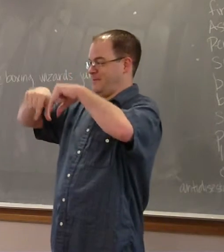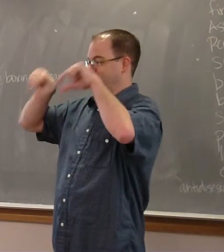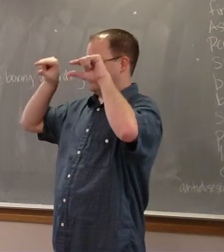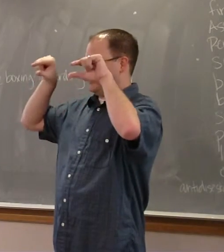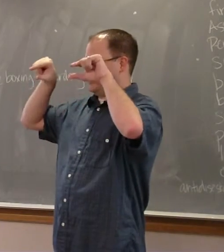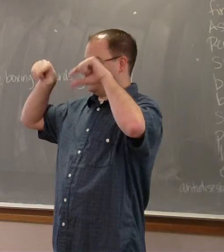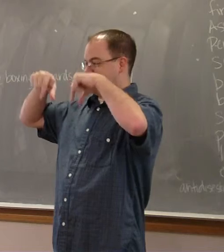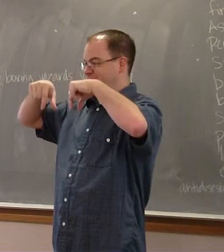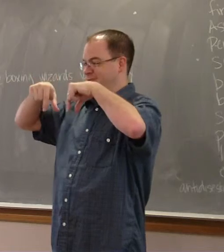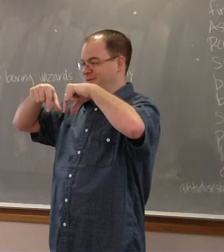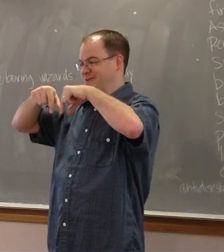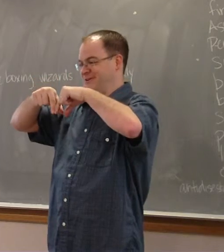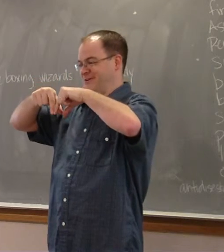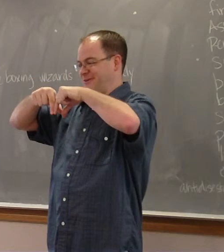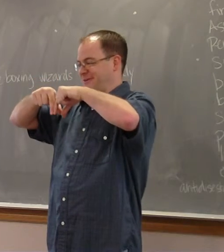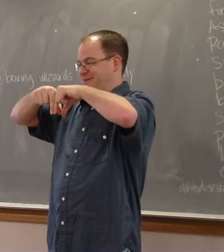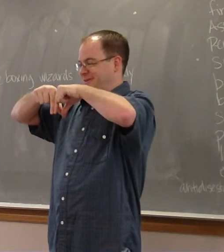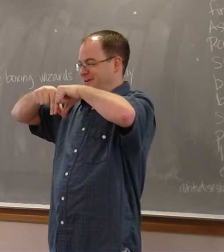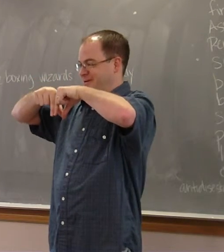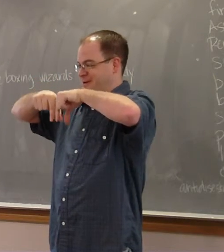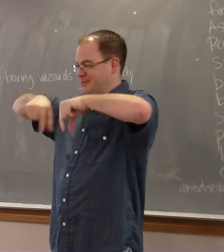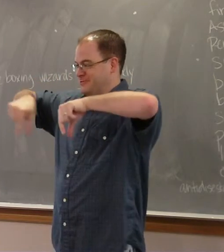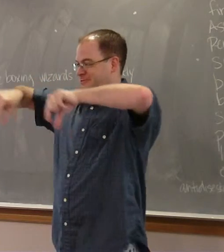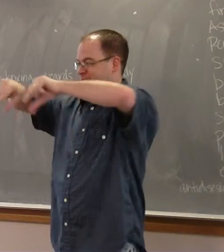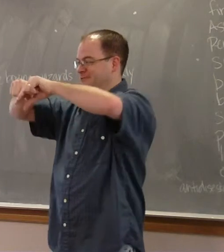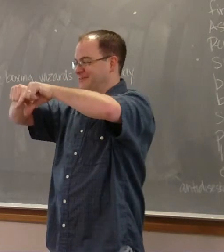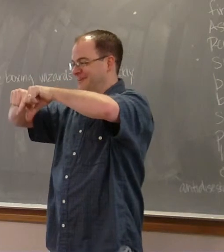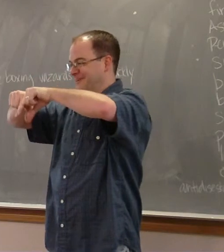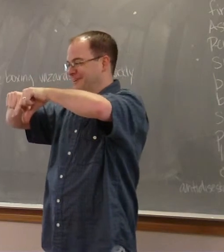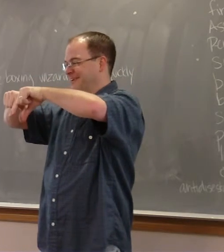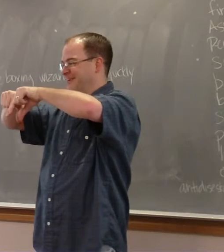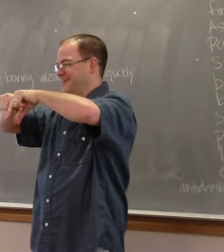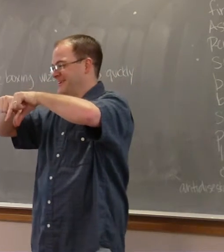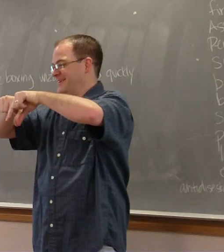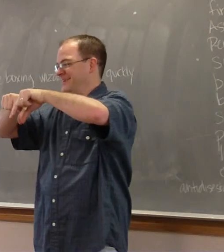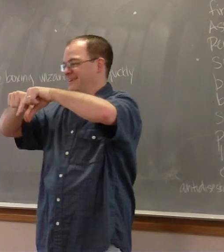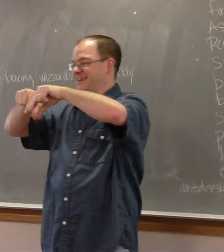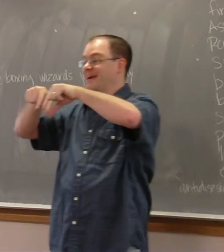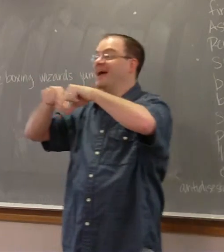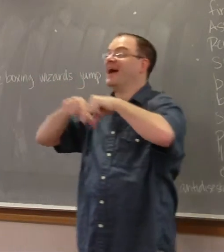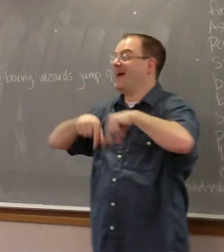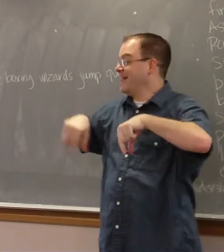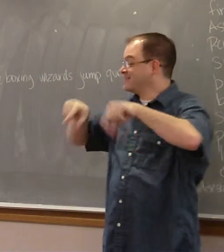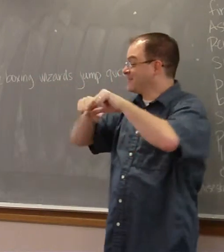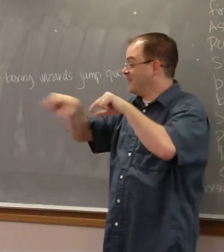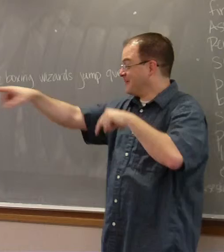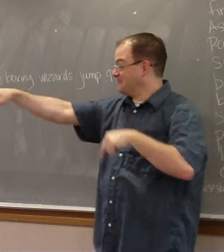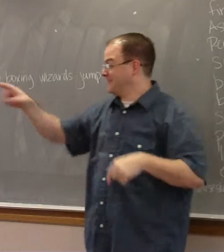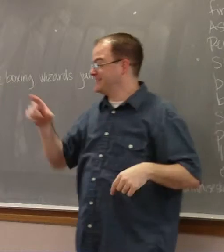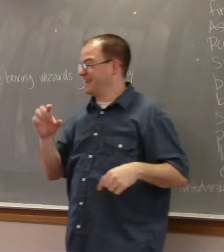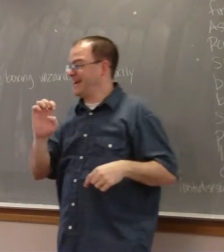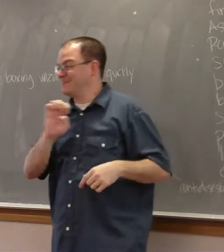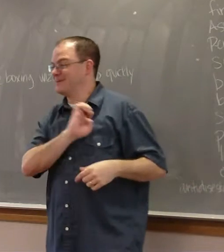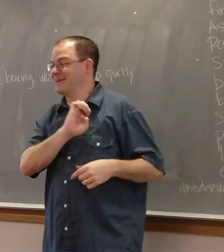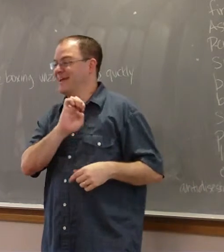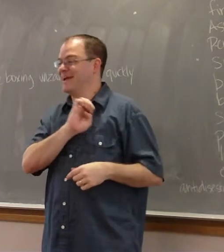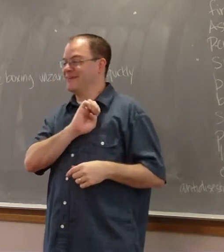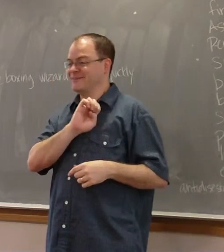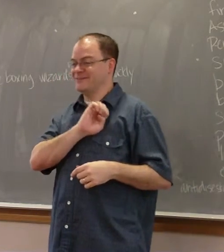make some cues, and go in a circle. Elders quorum. Elders quorum, good job. Okay, elders.